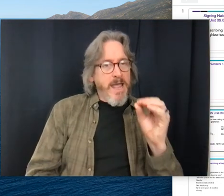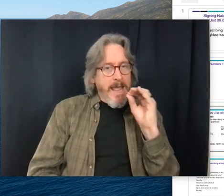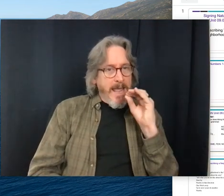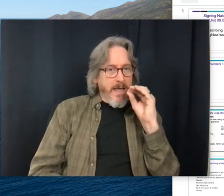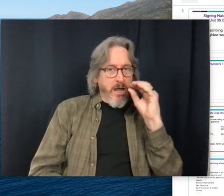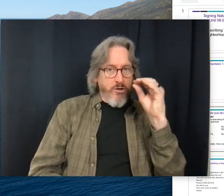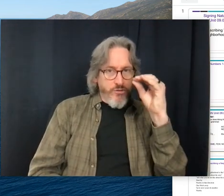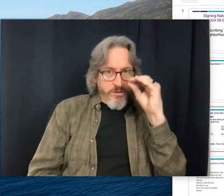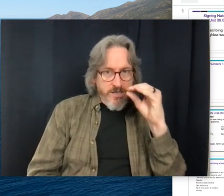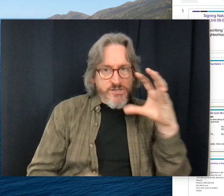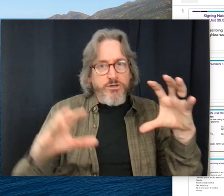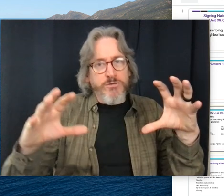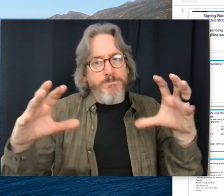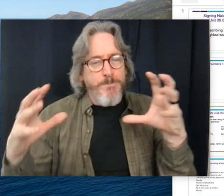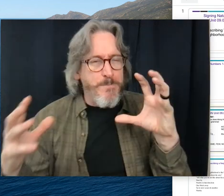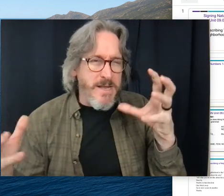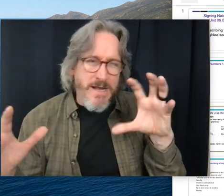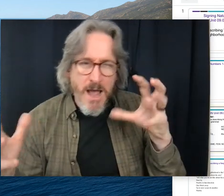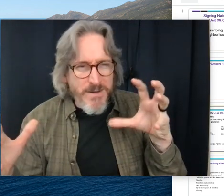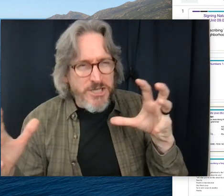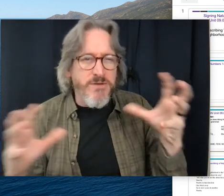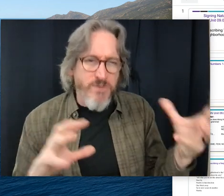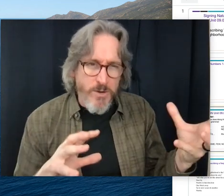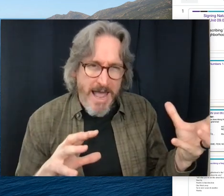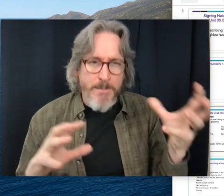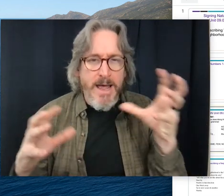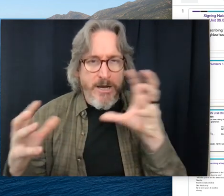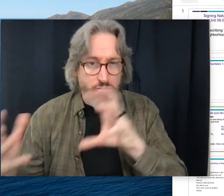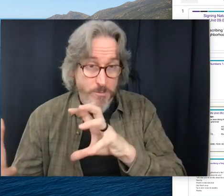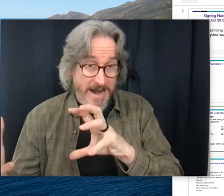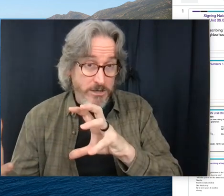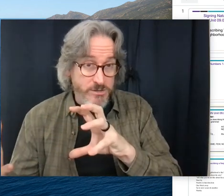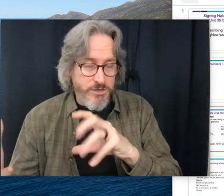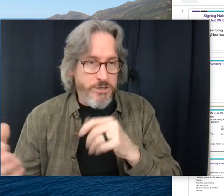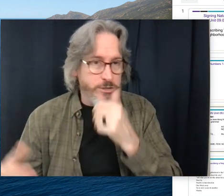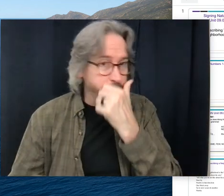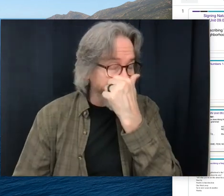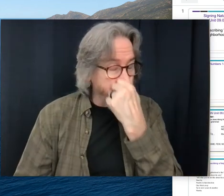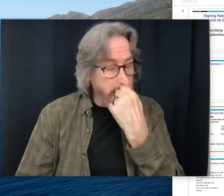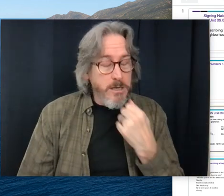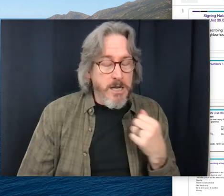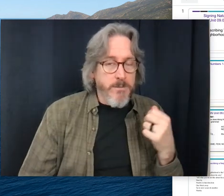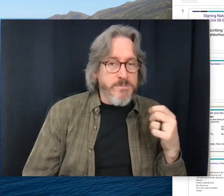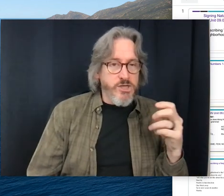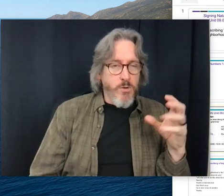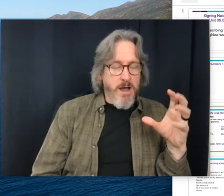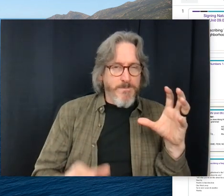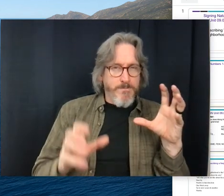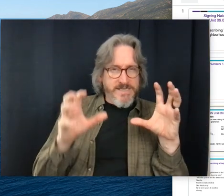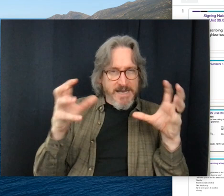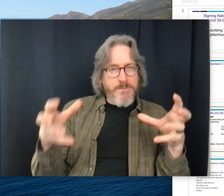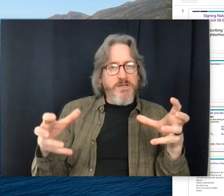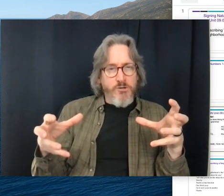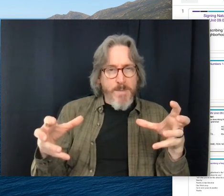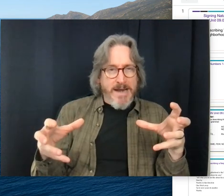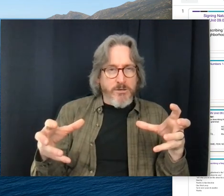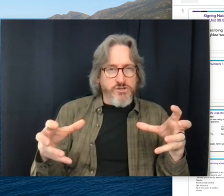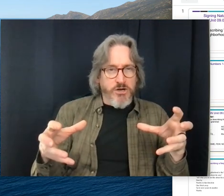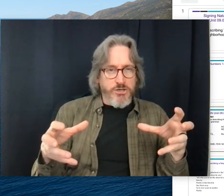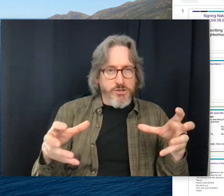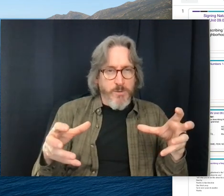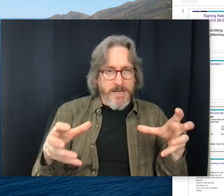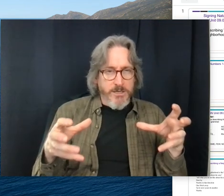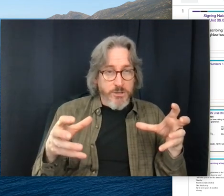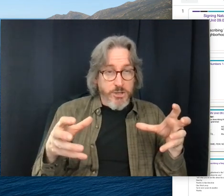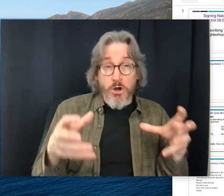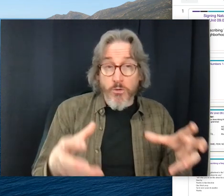Now, these are combination of vocab and grammatical structures. So I'm setting them in the grammatical